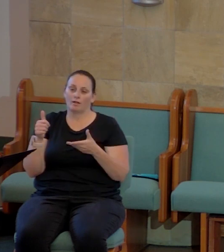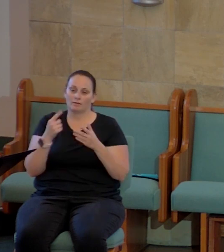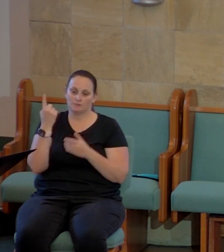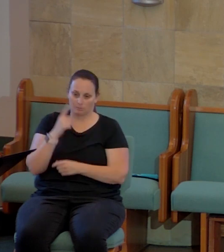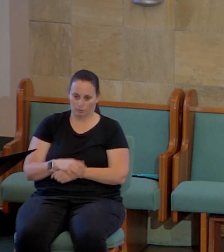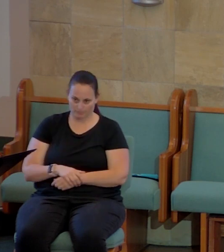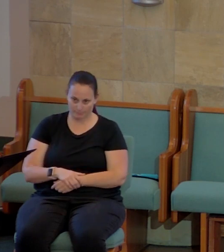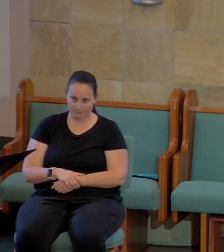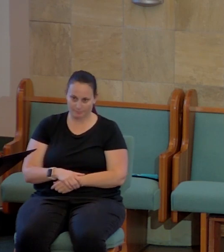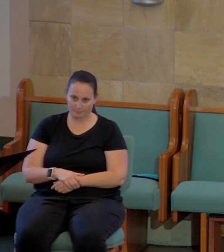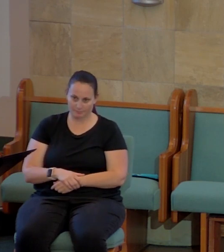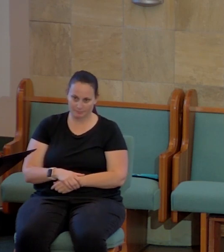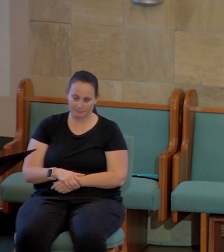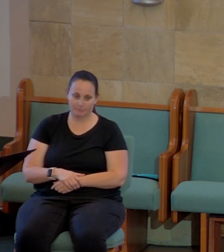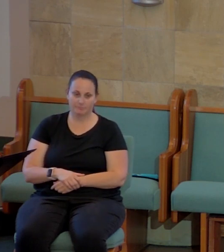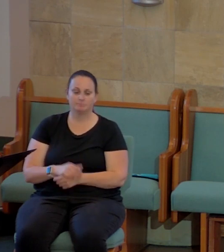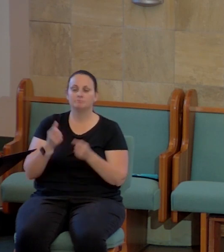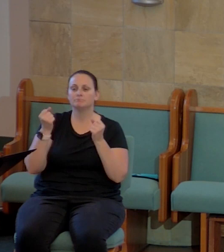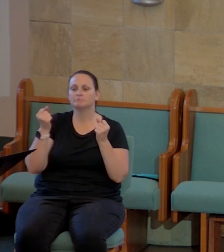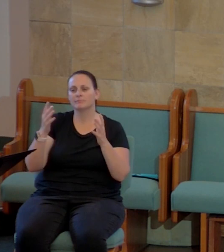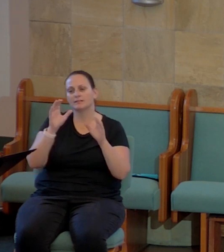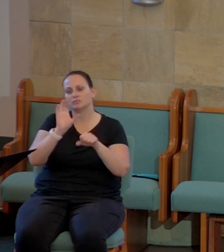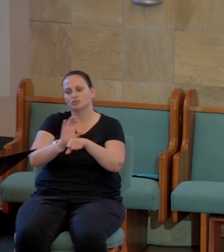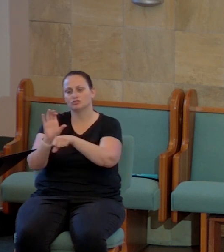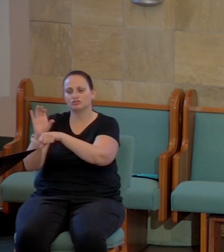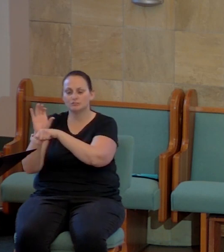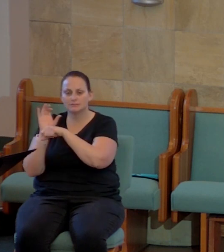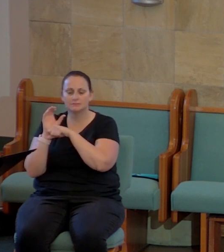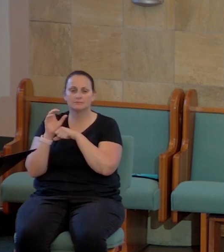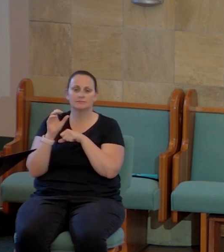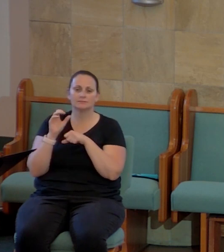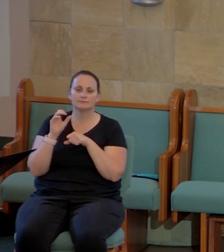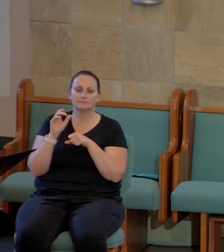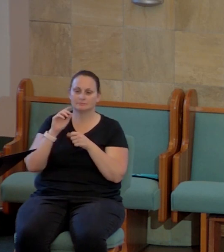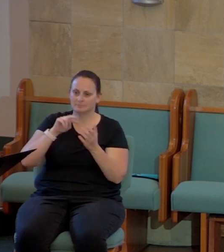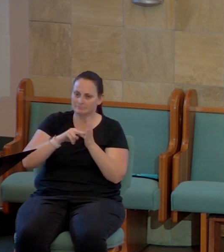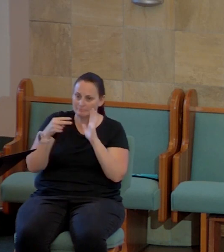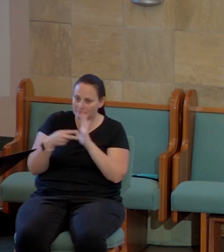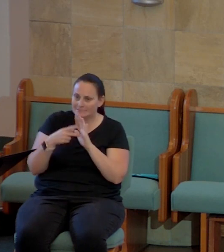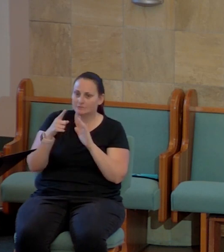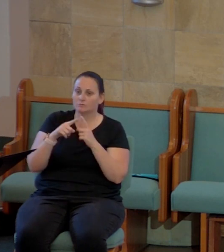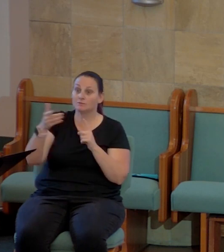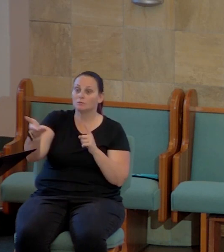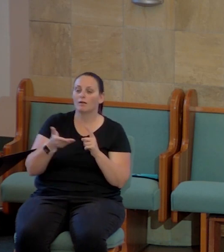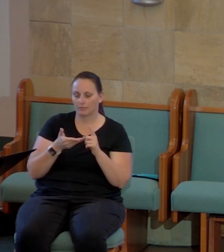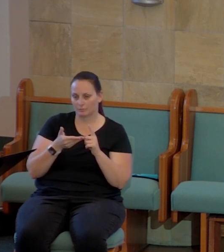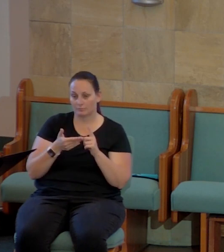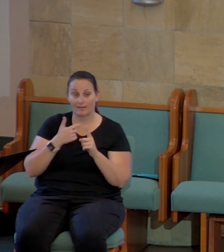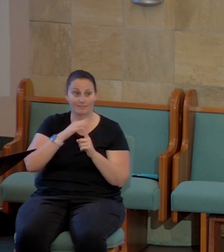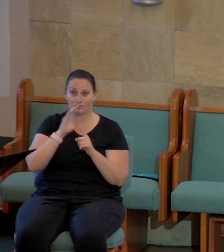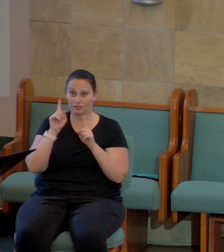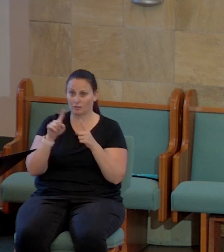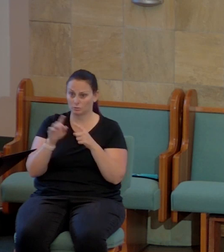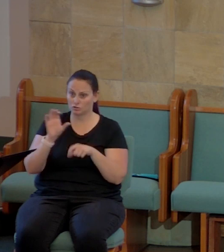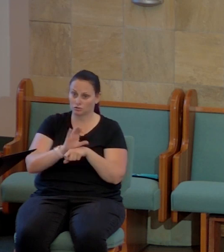somebody. There are many churches that mean to be welcoming. I've never gone to a